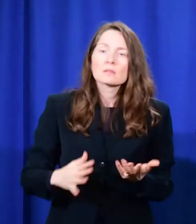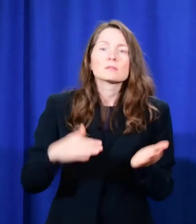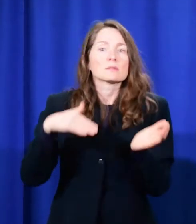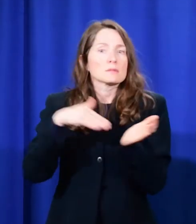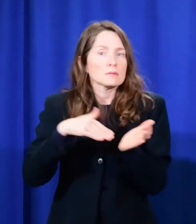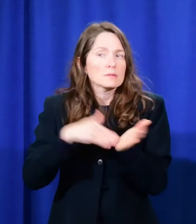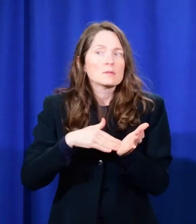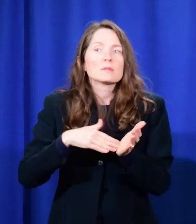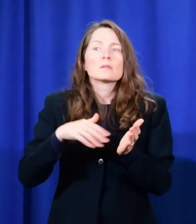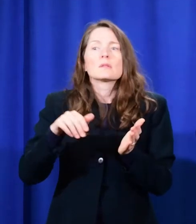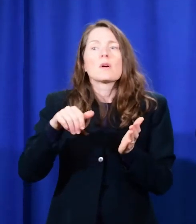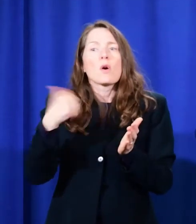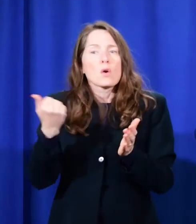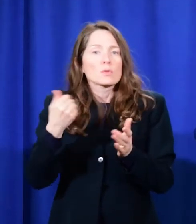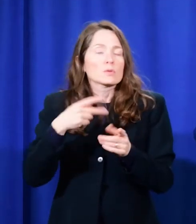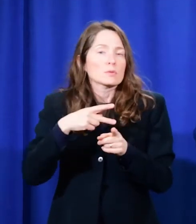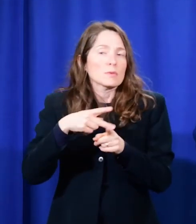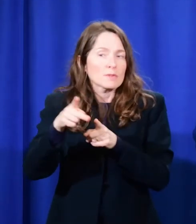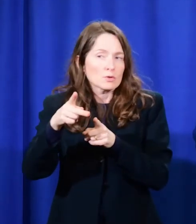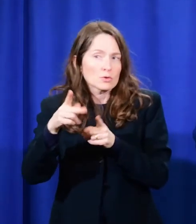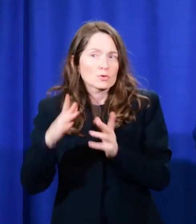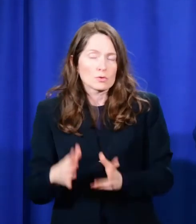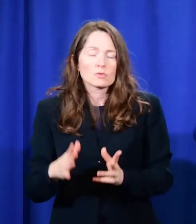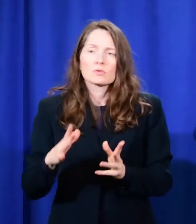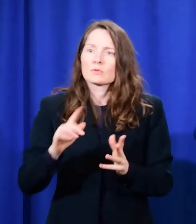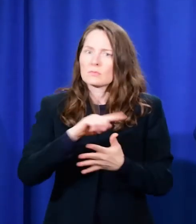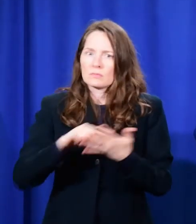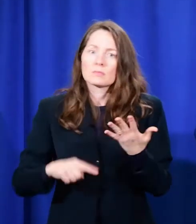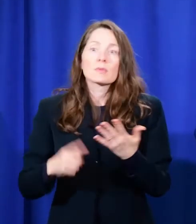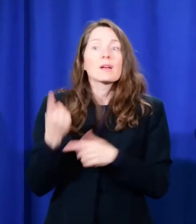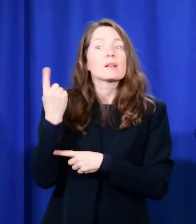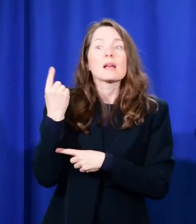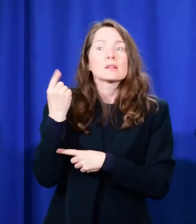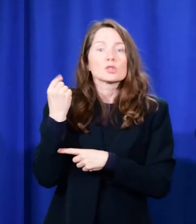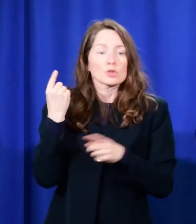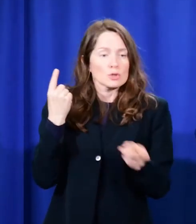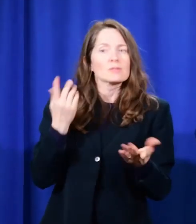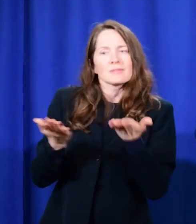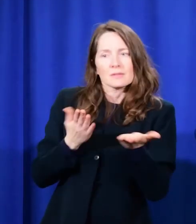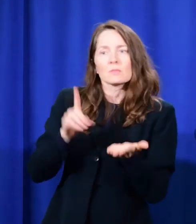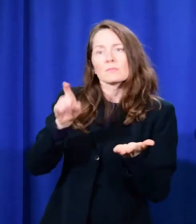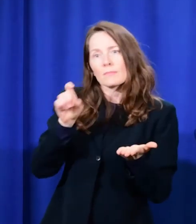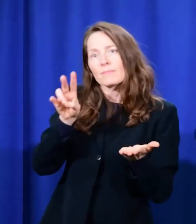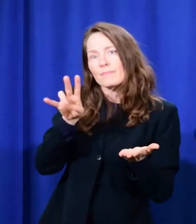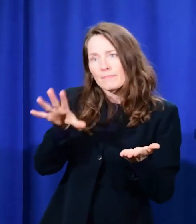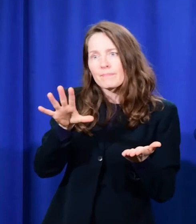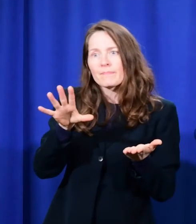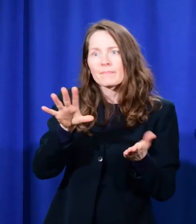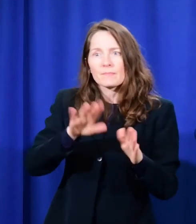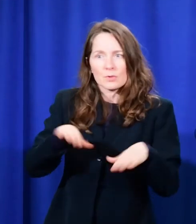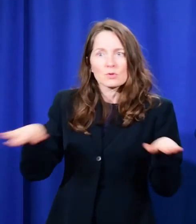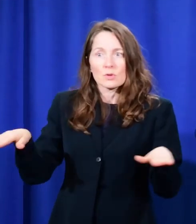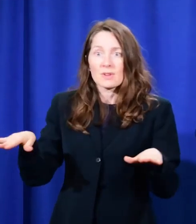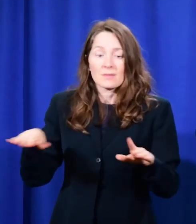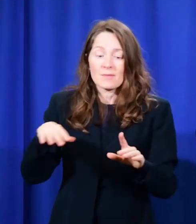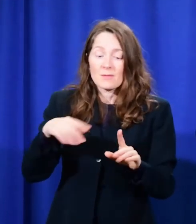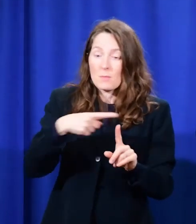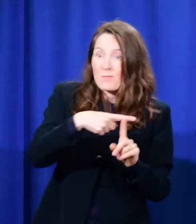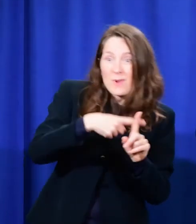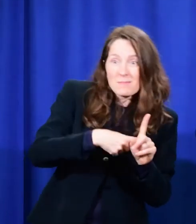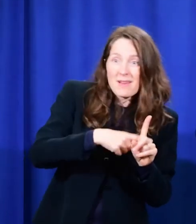of child abuse. Last year, the CAC served 175 children between the ages of 1 month and 17 years